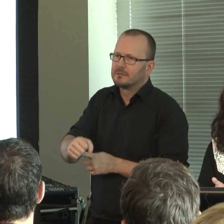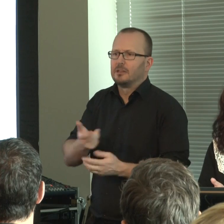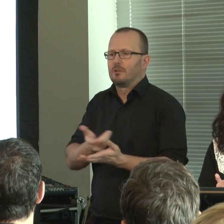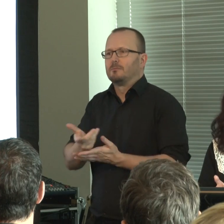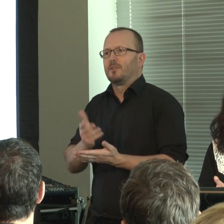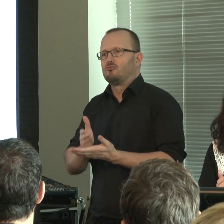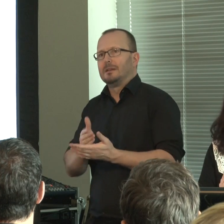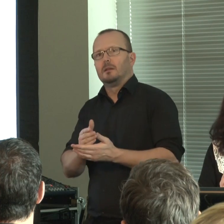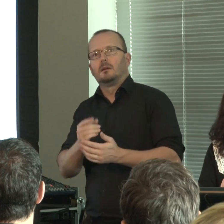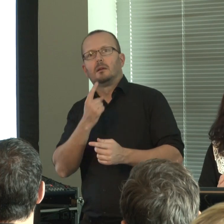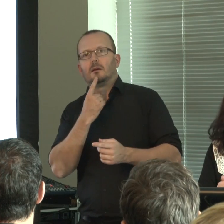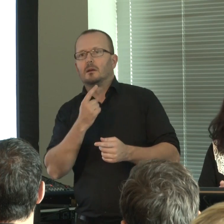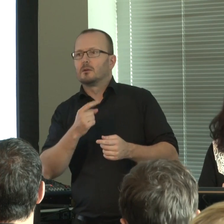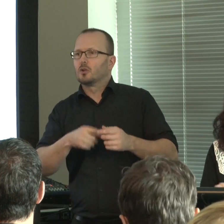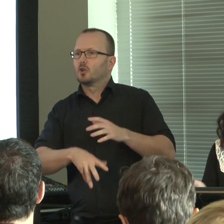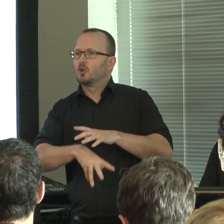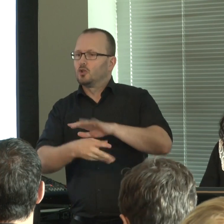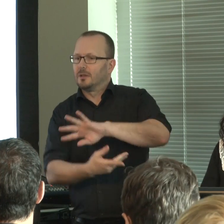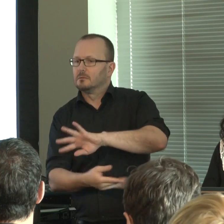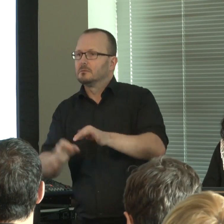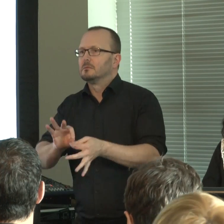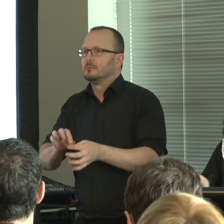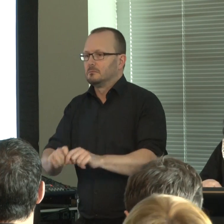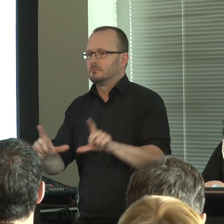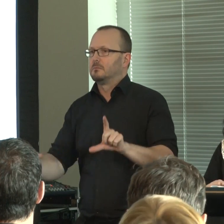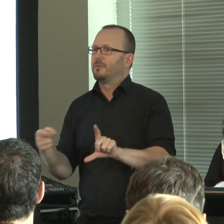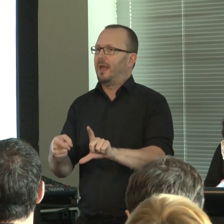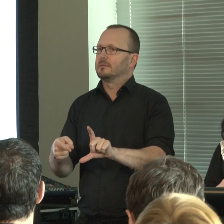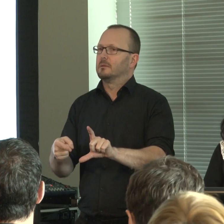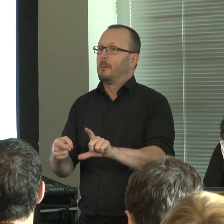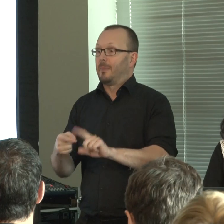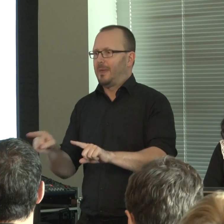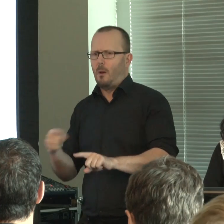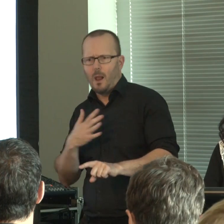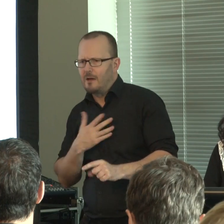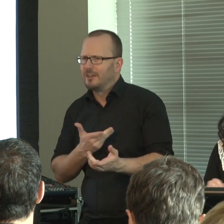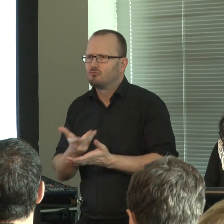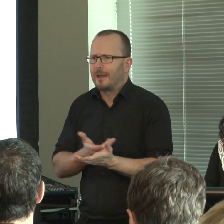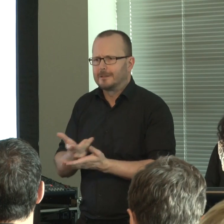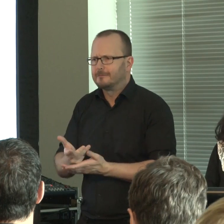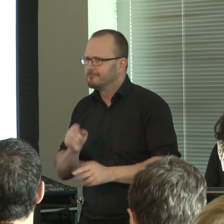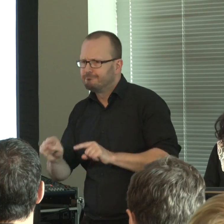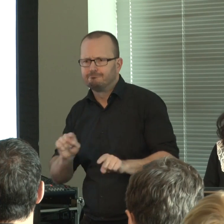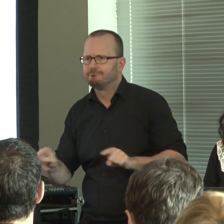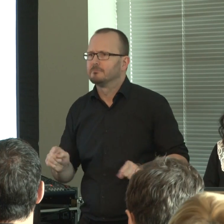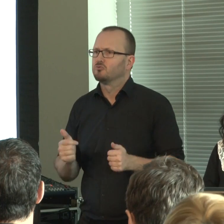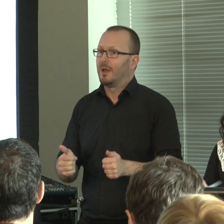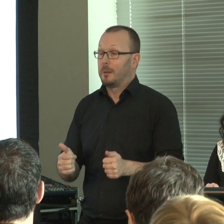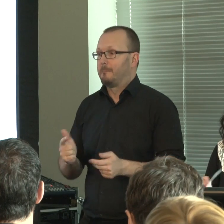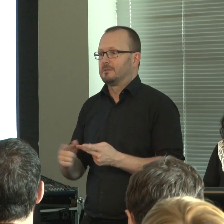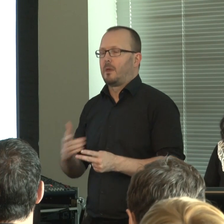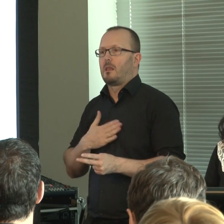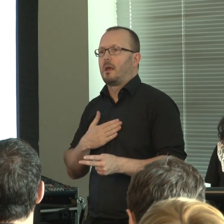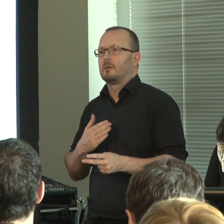interpretation device, but they are really, really excited by the interactivity that we've built into everything and how much it engages the younger kids. That's what